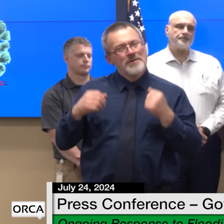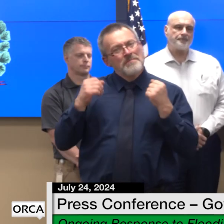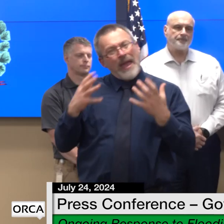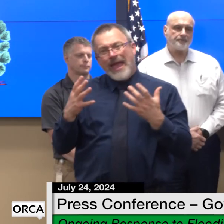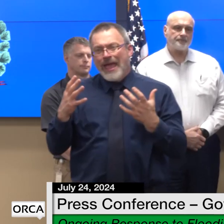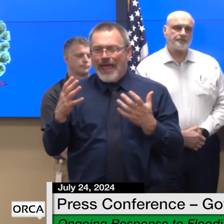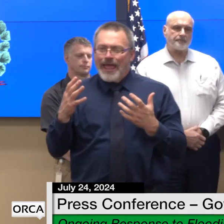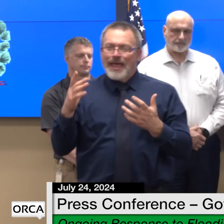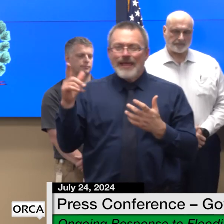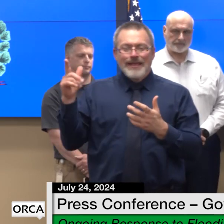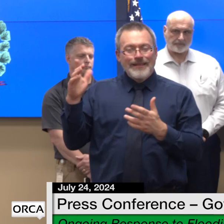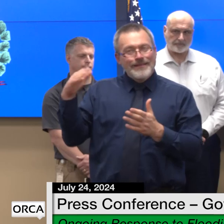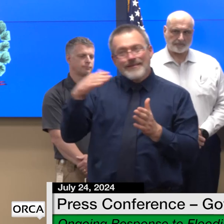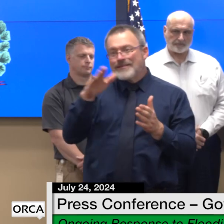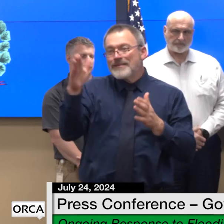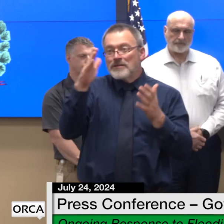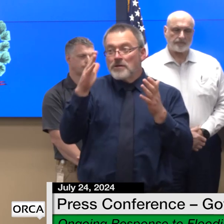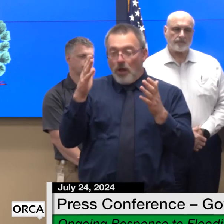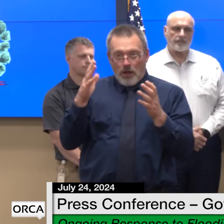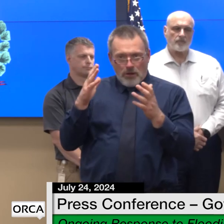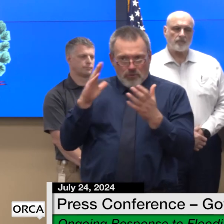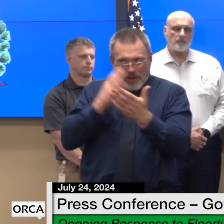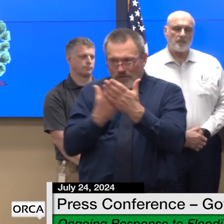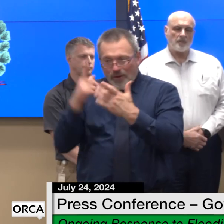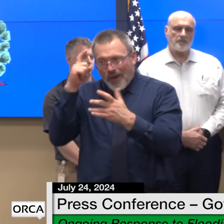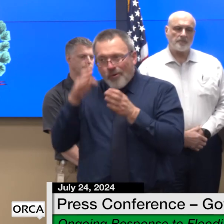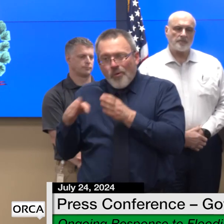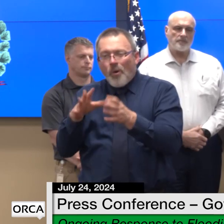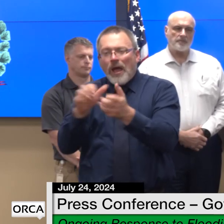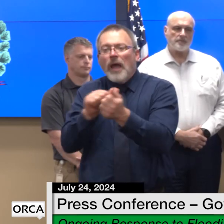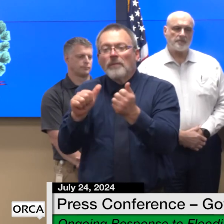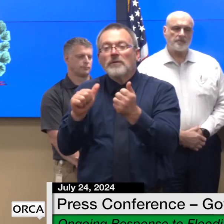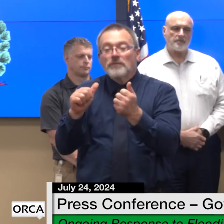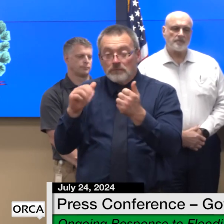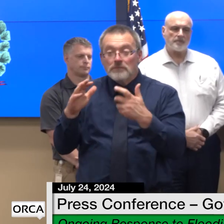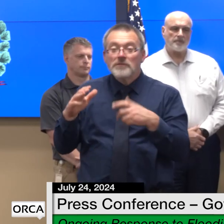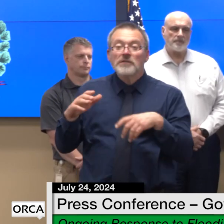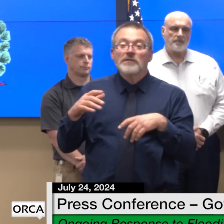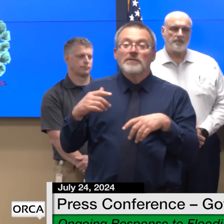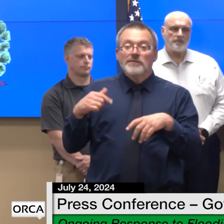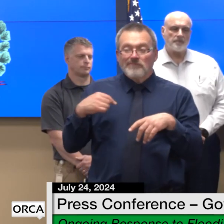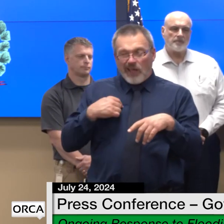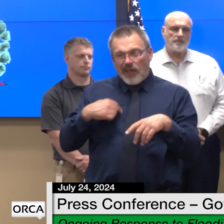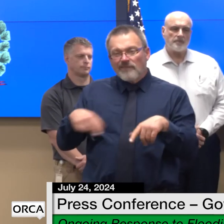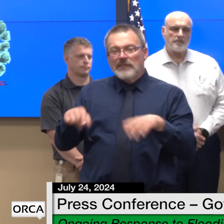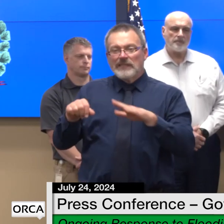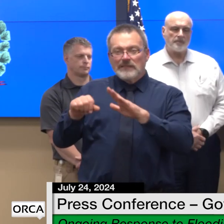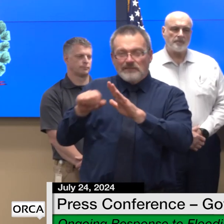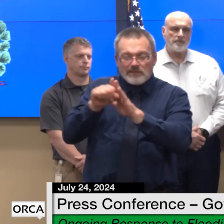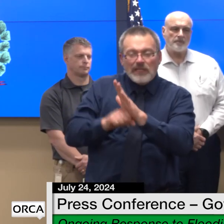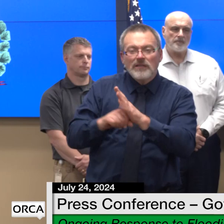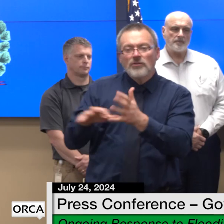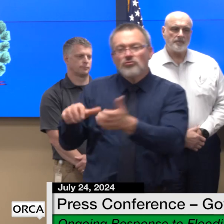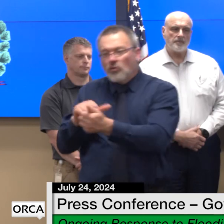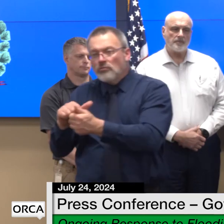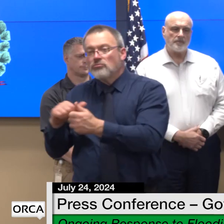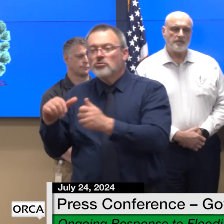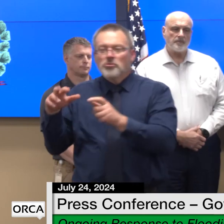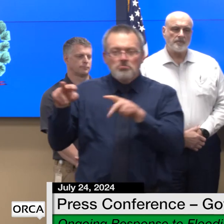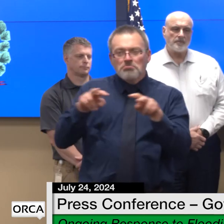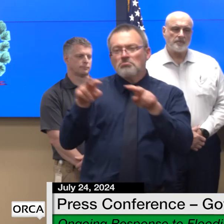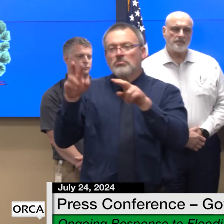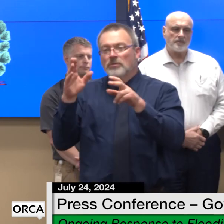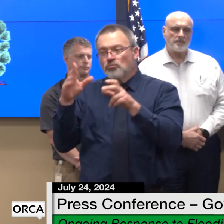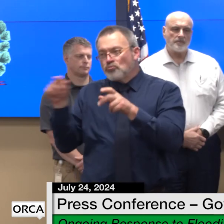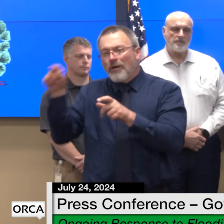road damage. The damage to infrastructure on state lands, and this includes both roads and trails, in northern